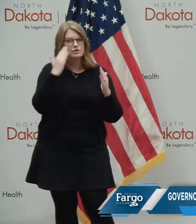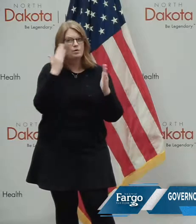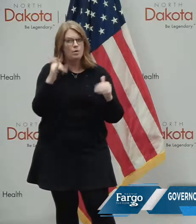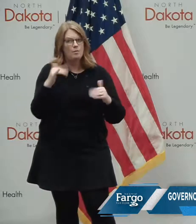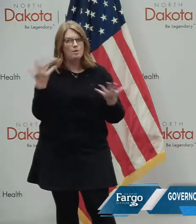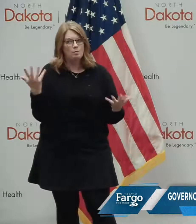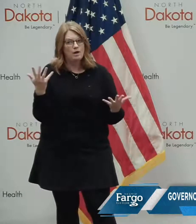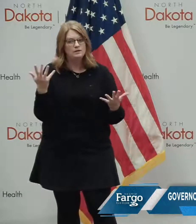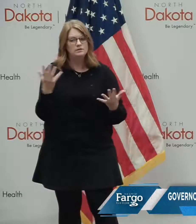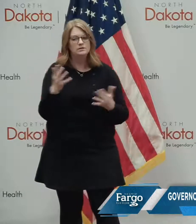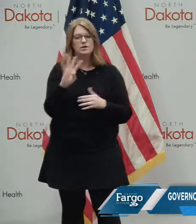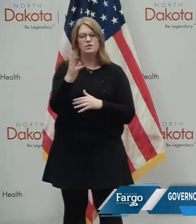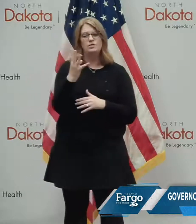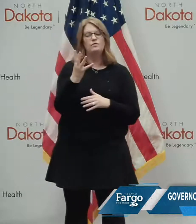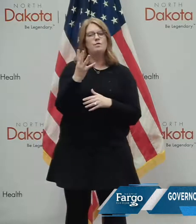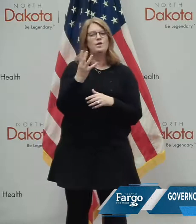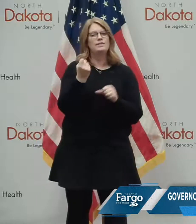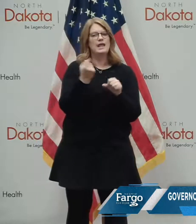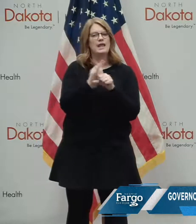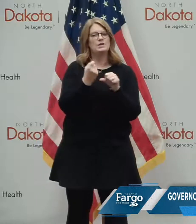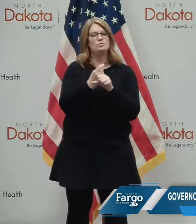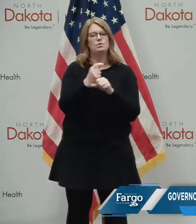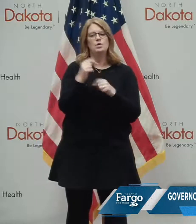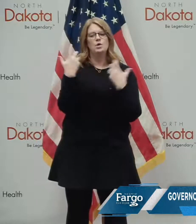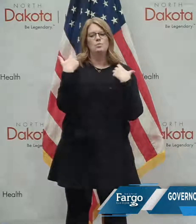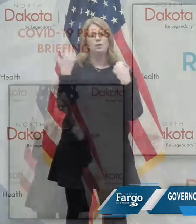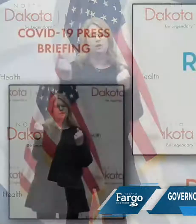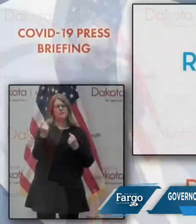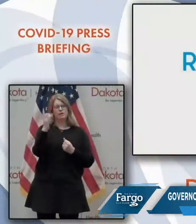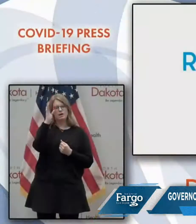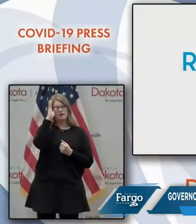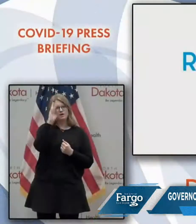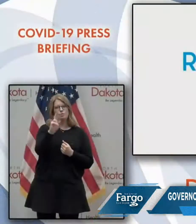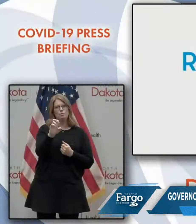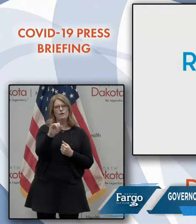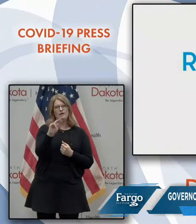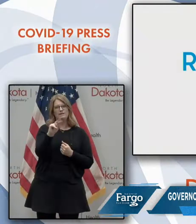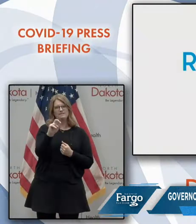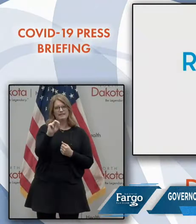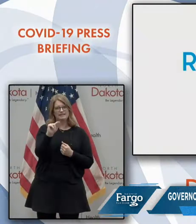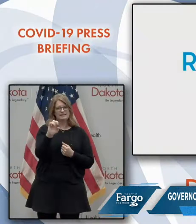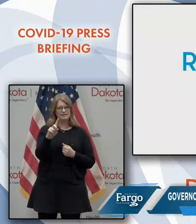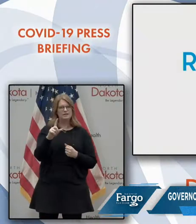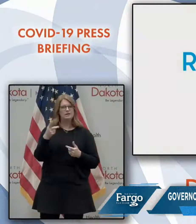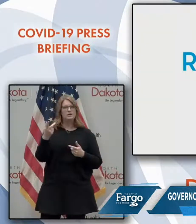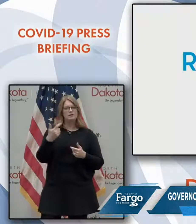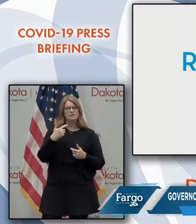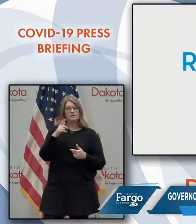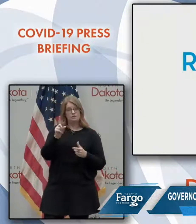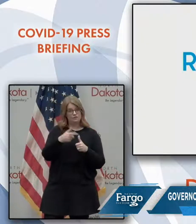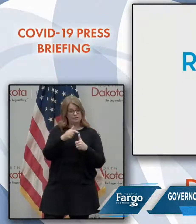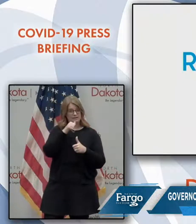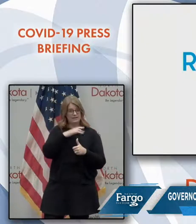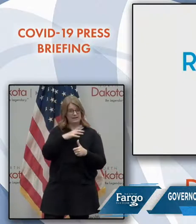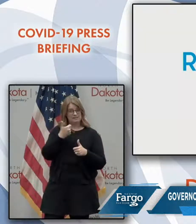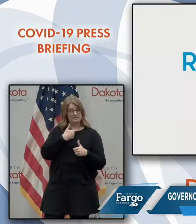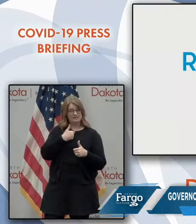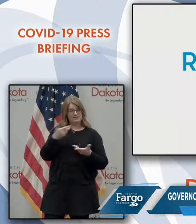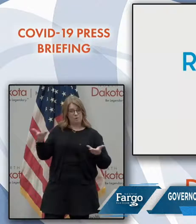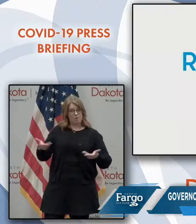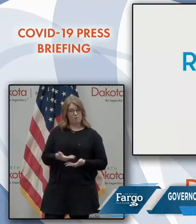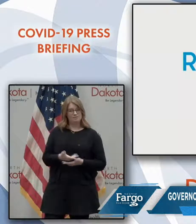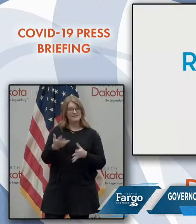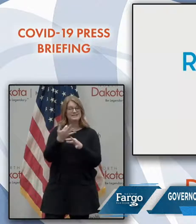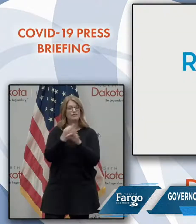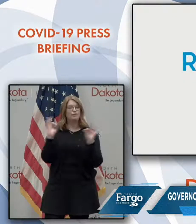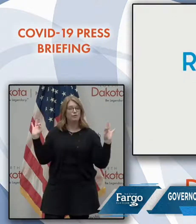attend the 4th Annual Recovery Reinvented. It's a free online event hosted by the First Lady and myself, and it's free because